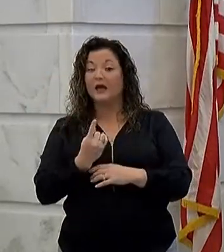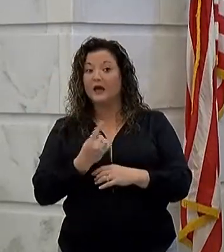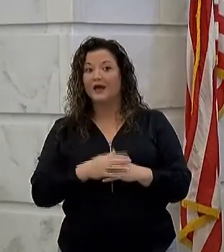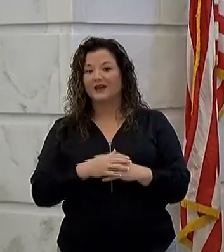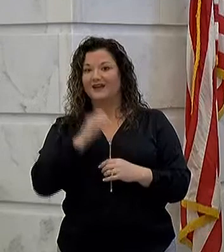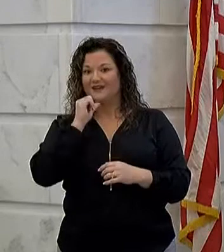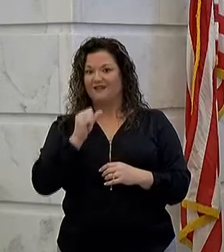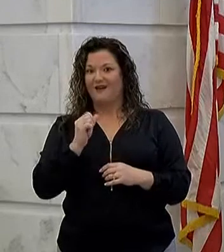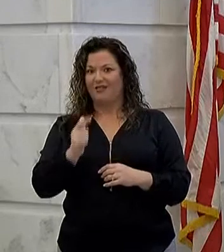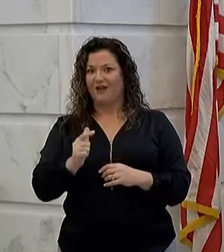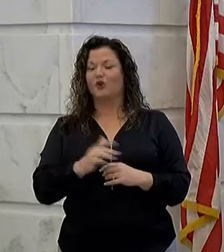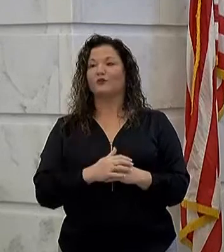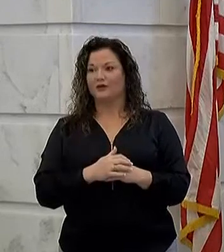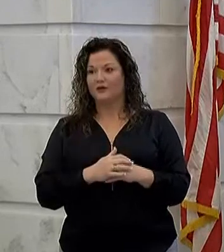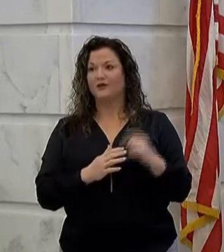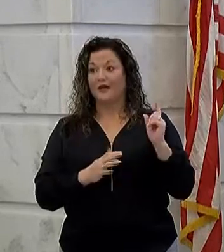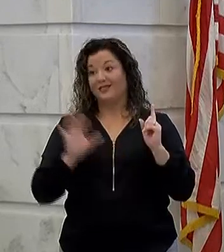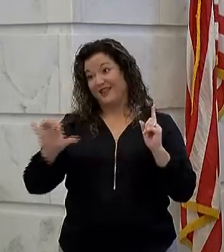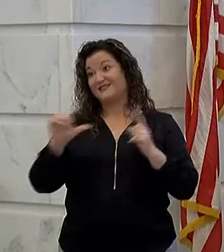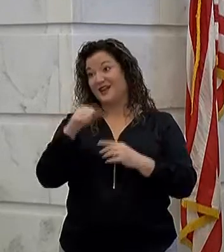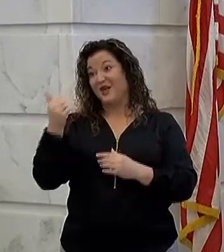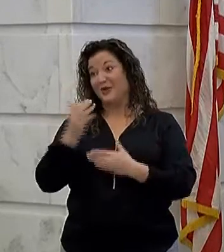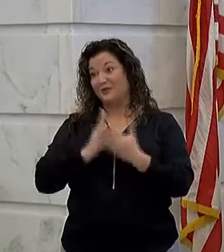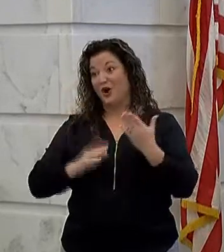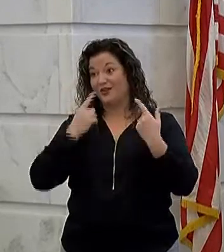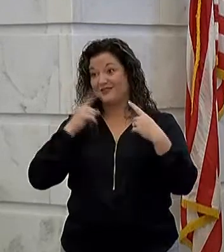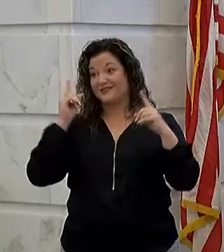Well, that's another part of the success story. It just reflects